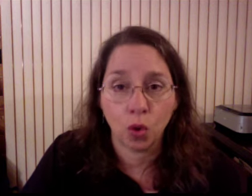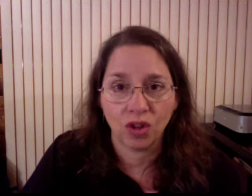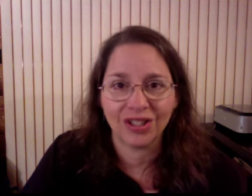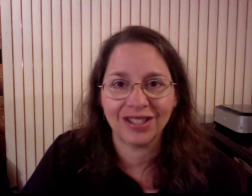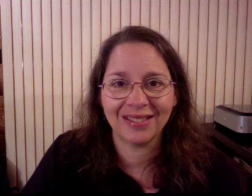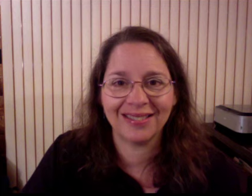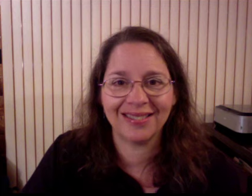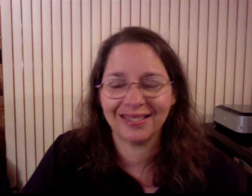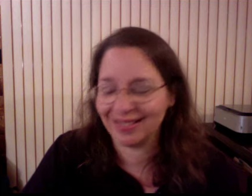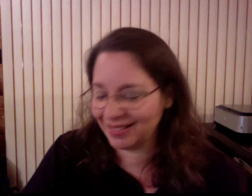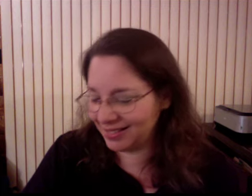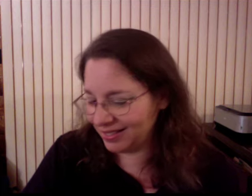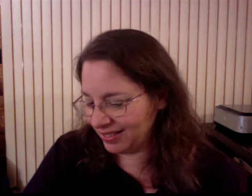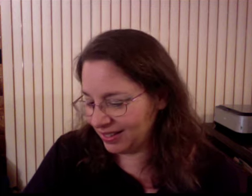horse.